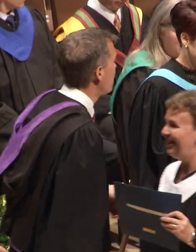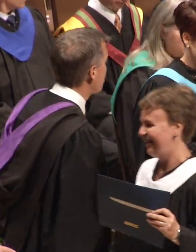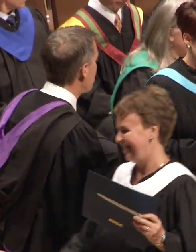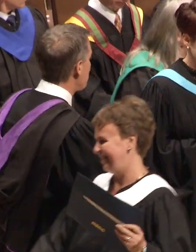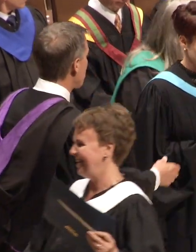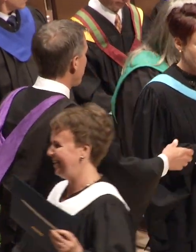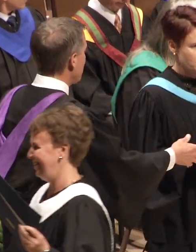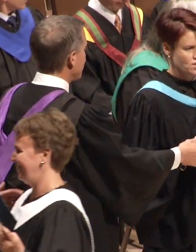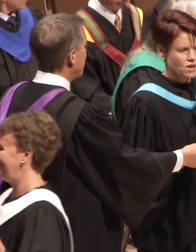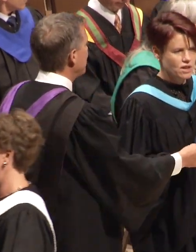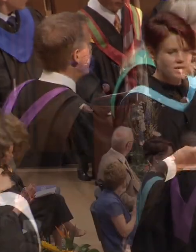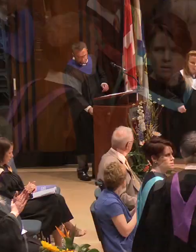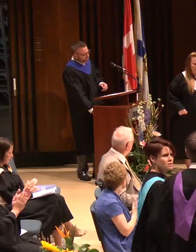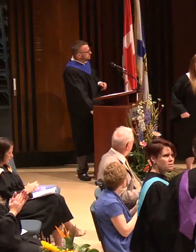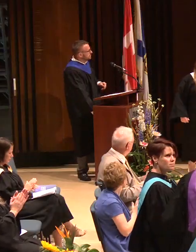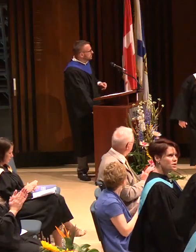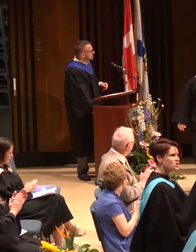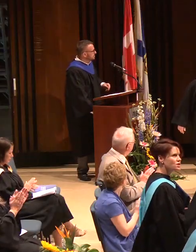Dawn Seitman.